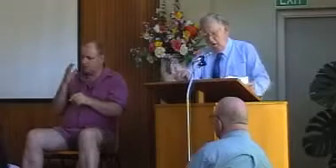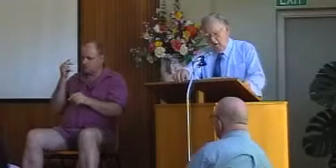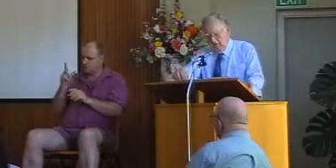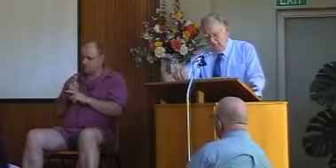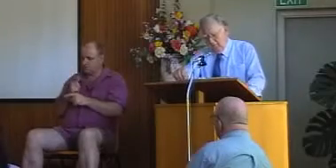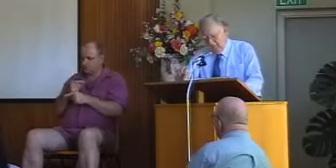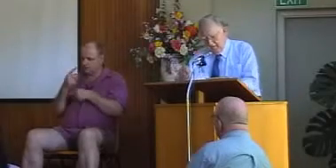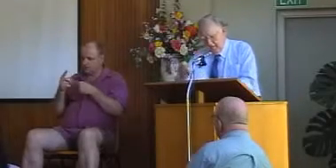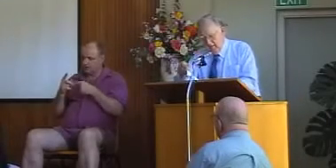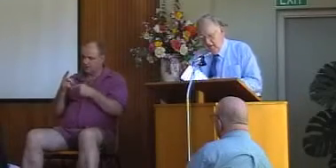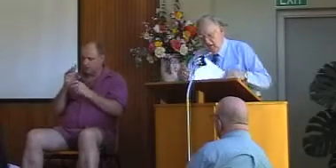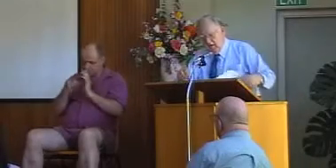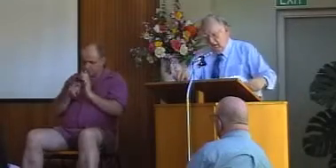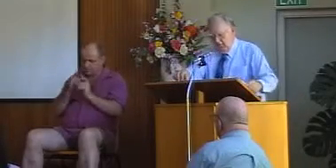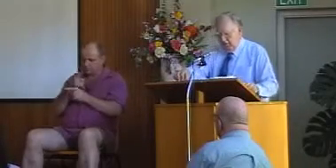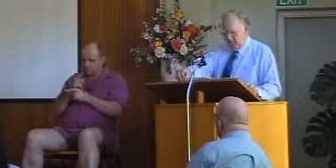John,